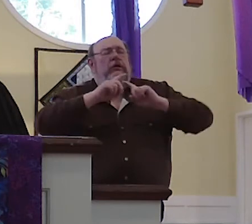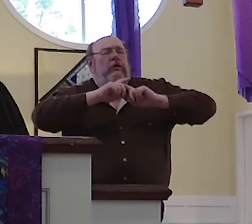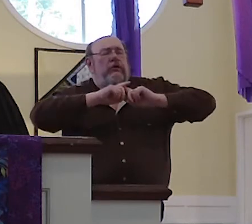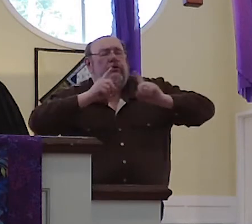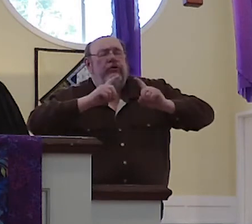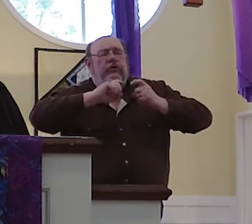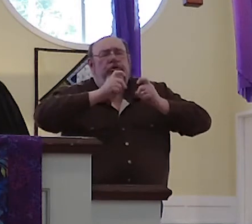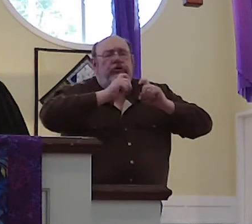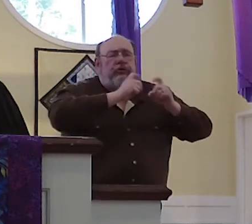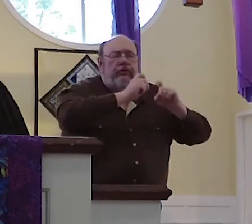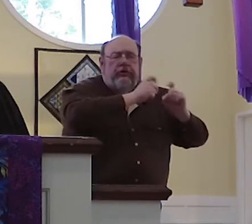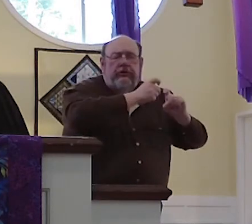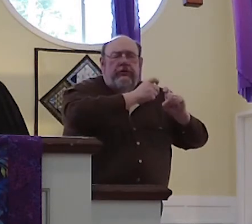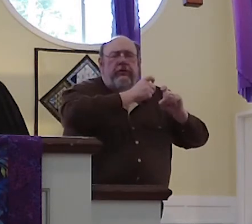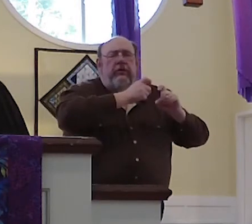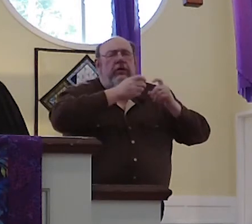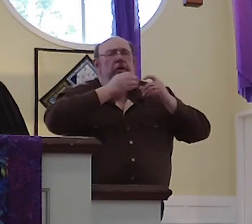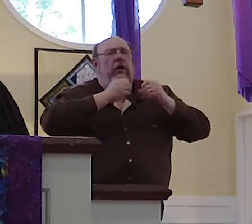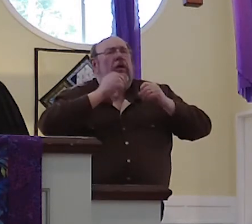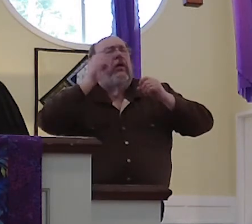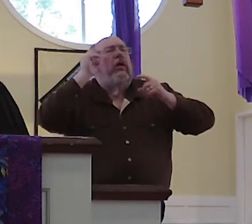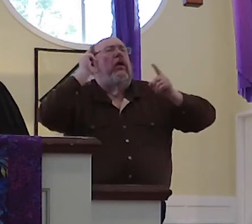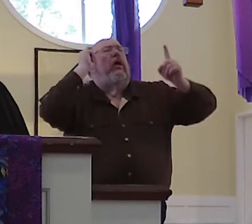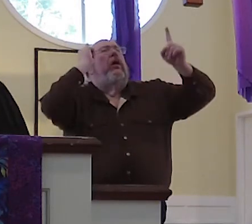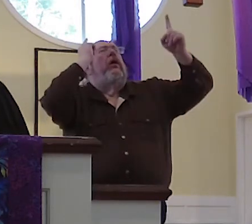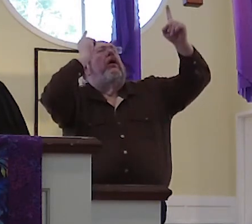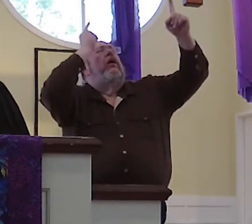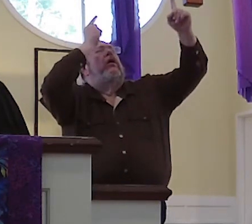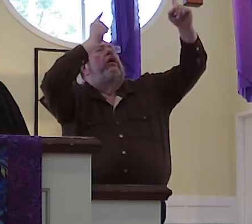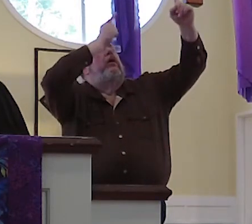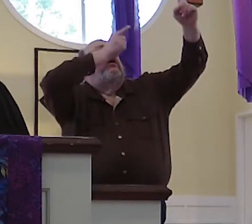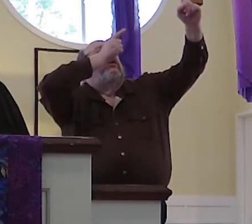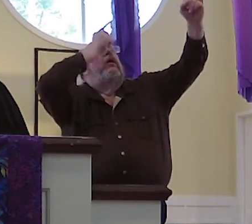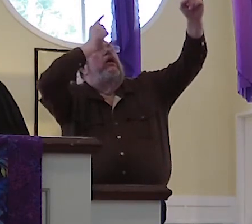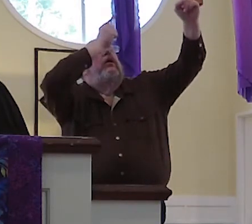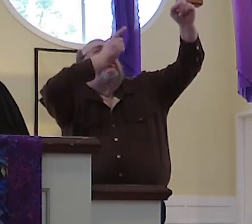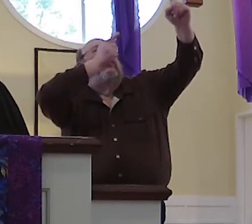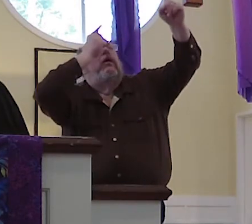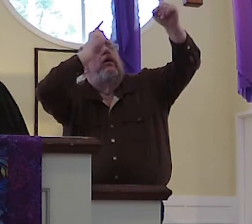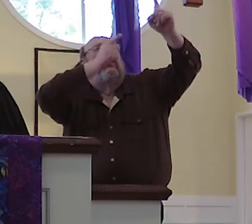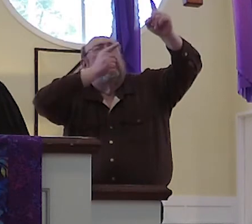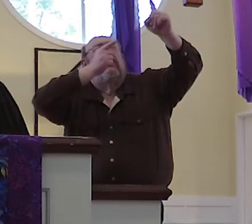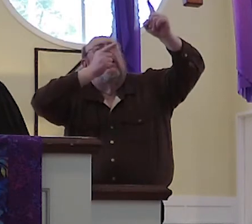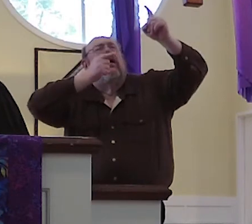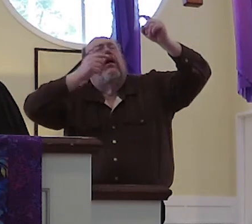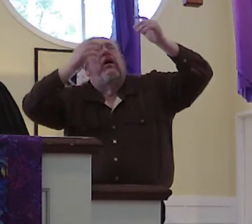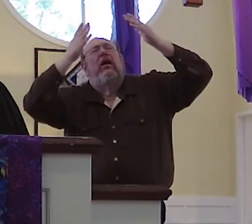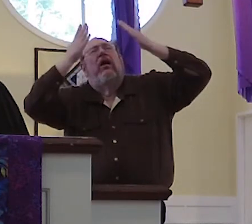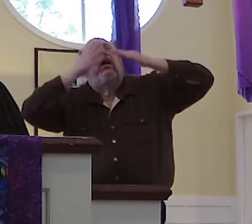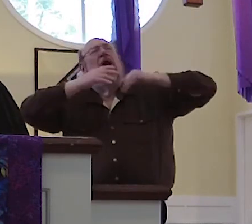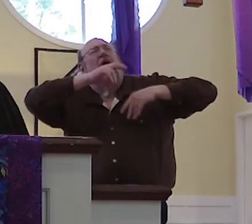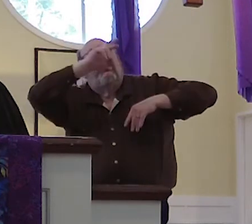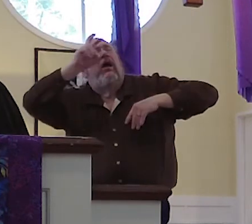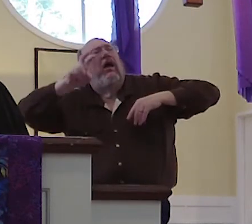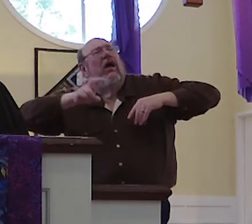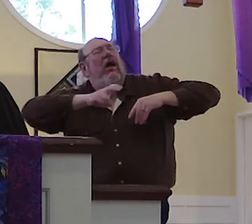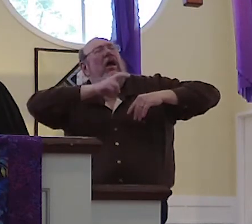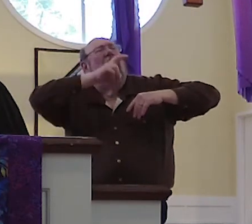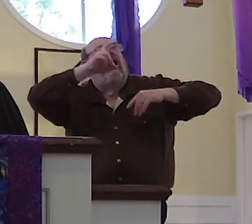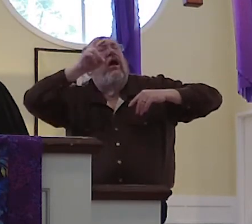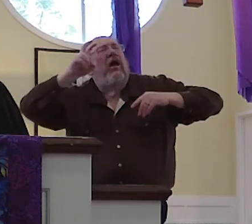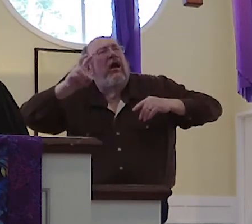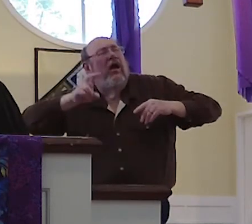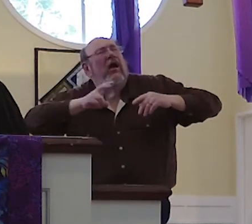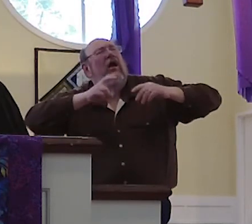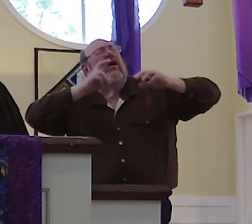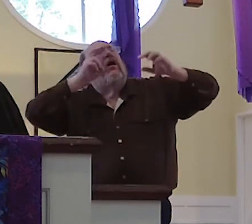course, to losing sight of our goals, to becoming so discouraged by the journey that we will hitch a ride on anything